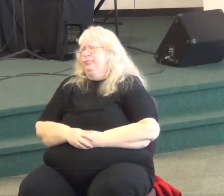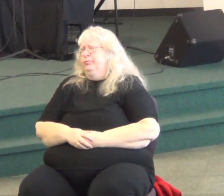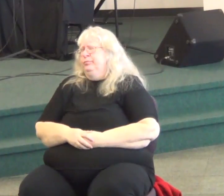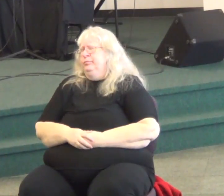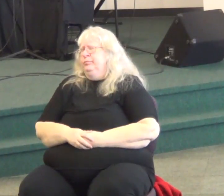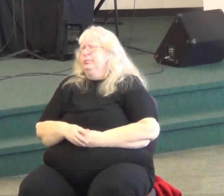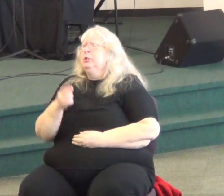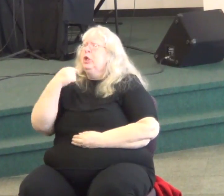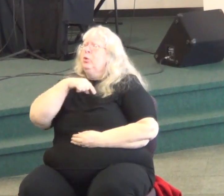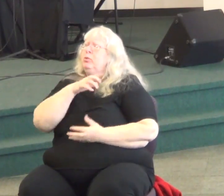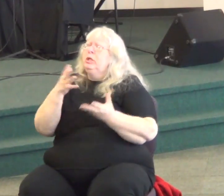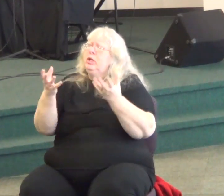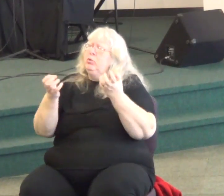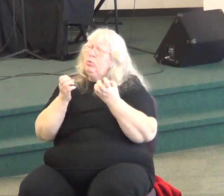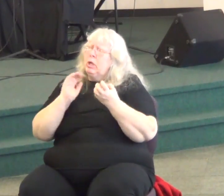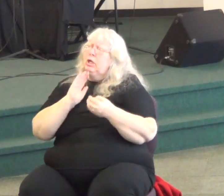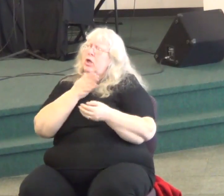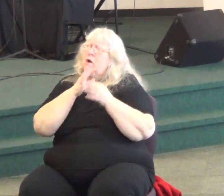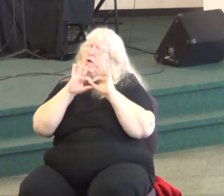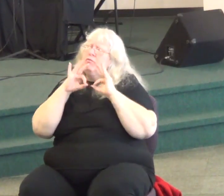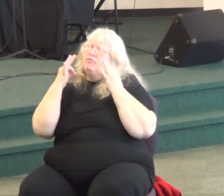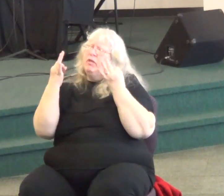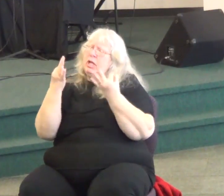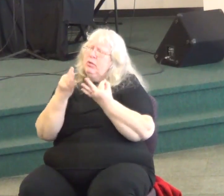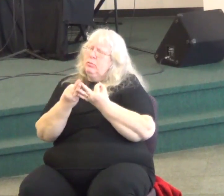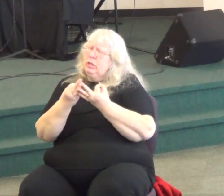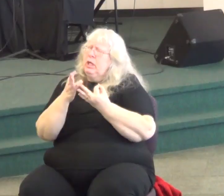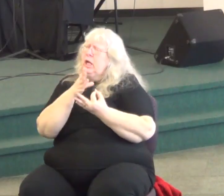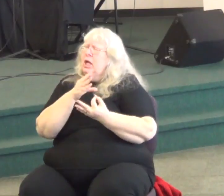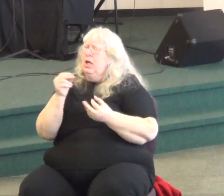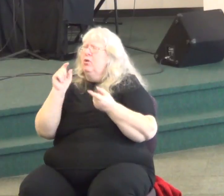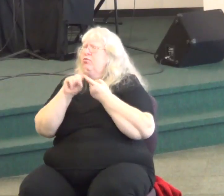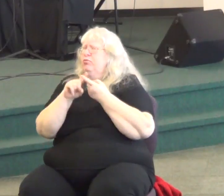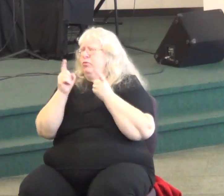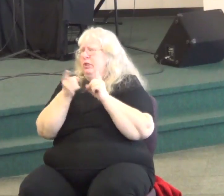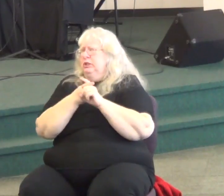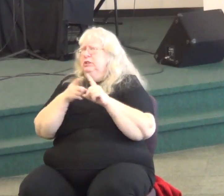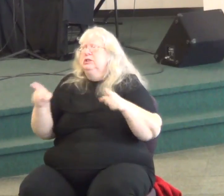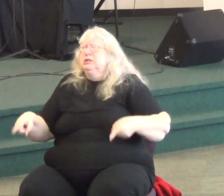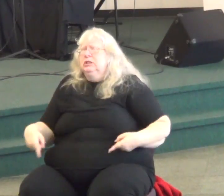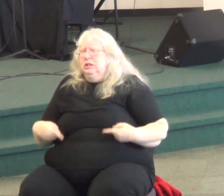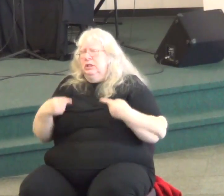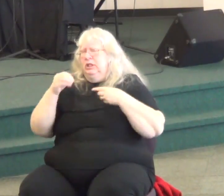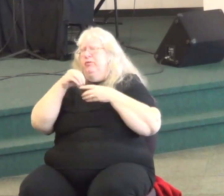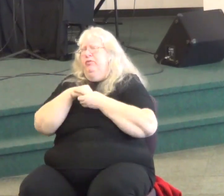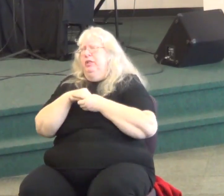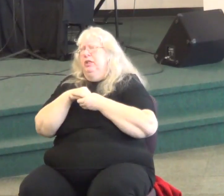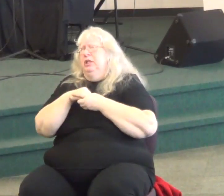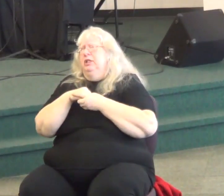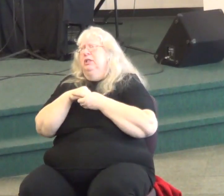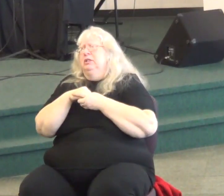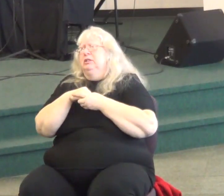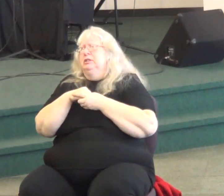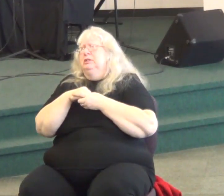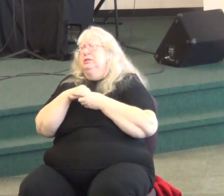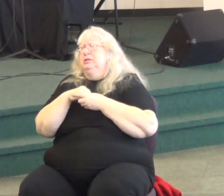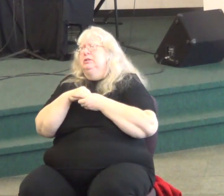We want our family and our friends to live in eternity with us forever and